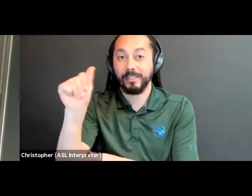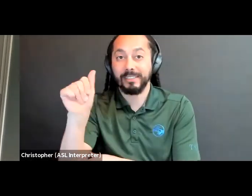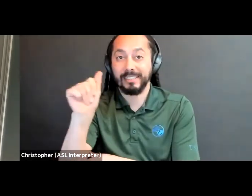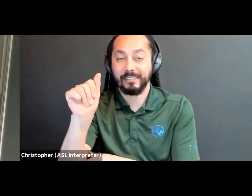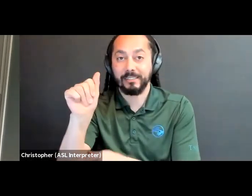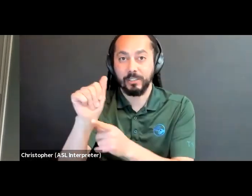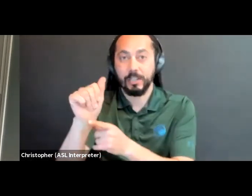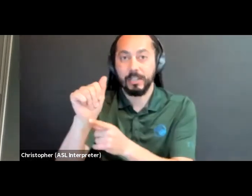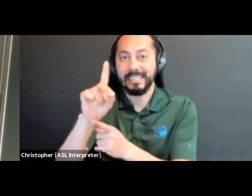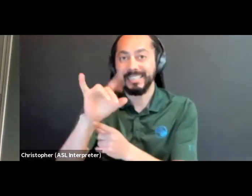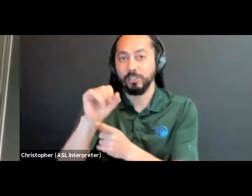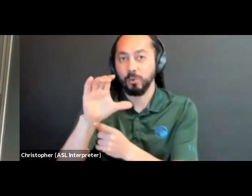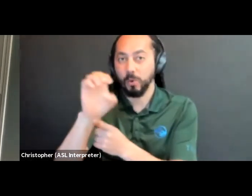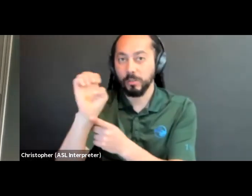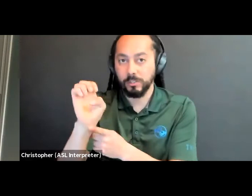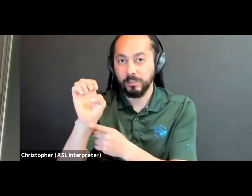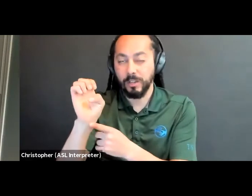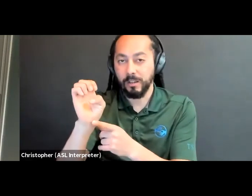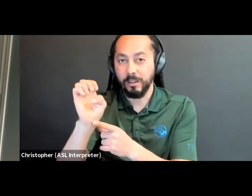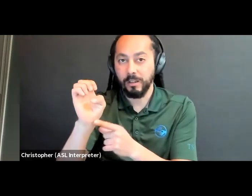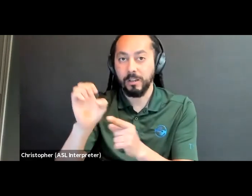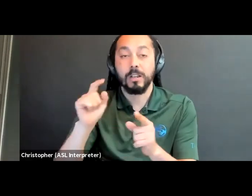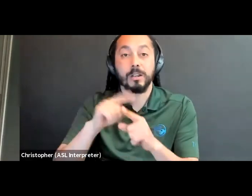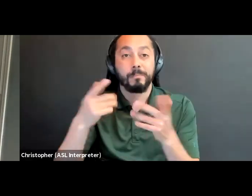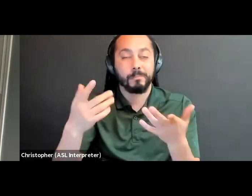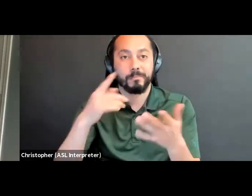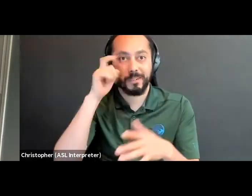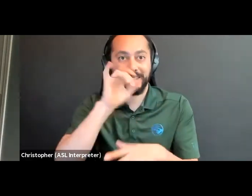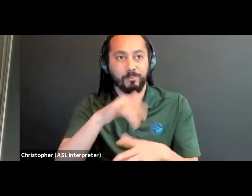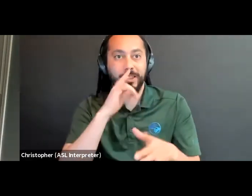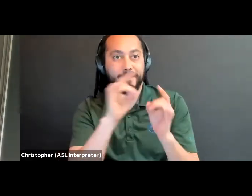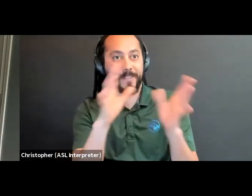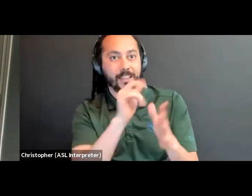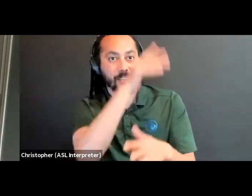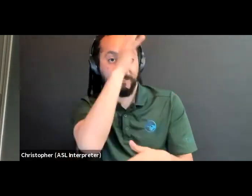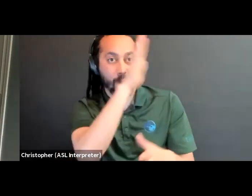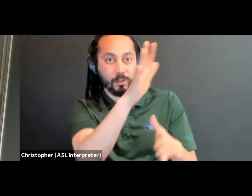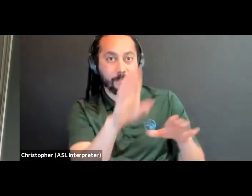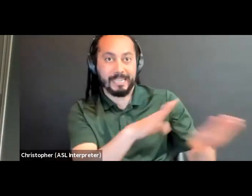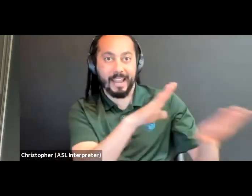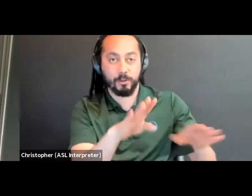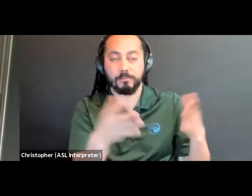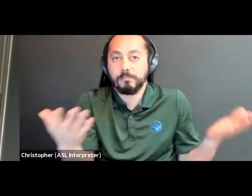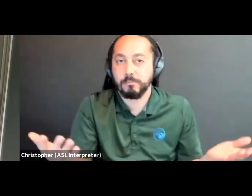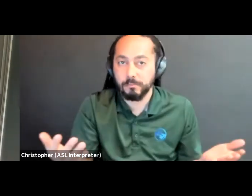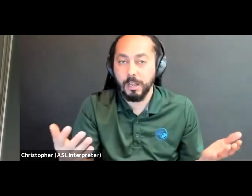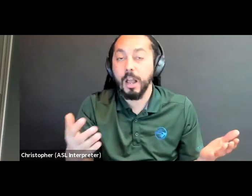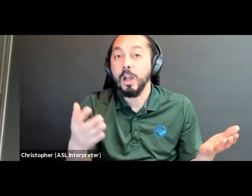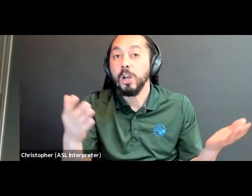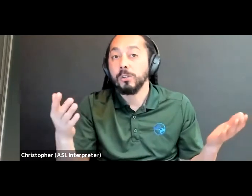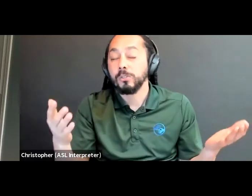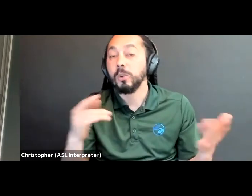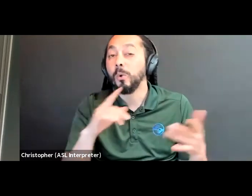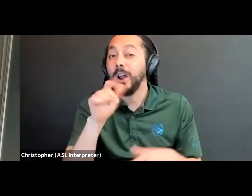evidence regarding the father's violent and dangerous behavior. And in this specific case, did not only